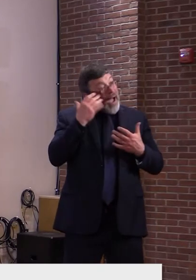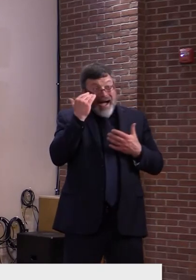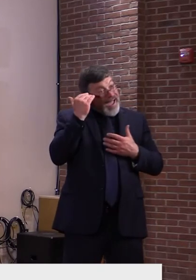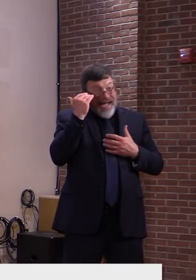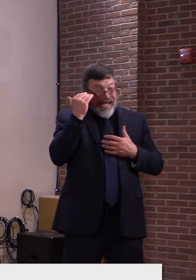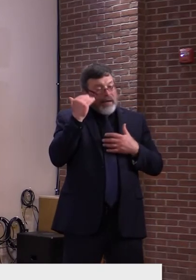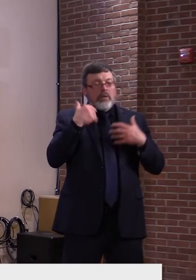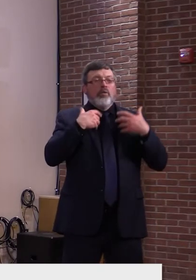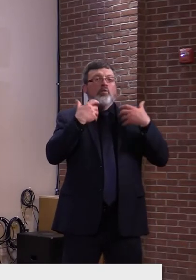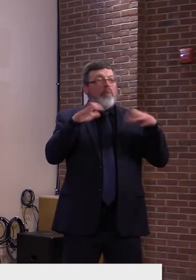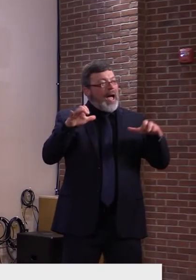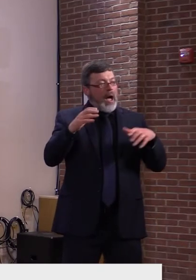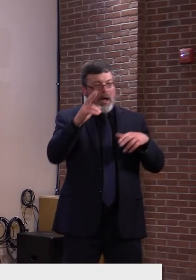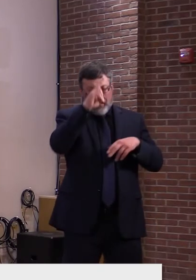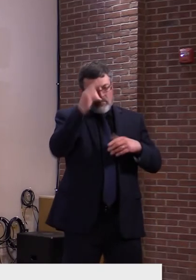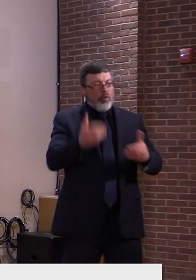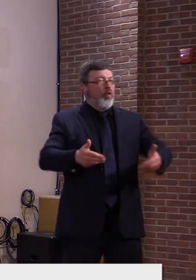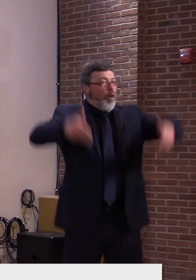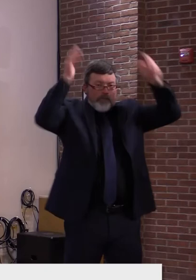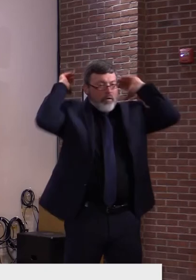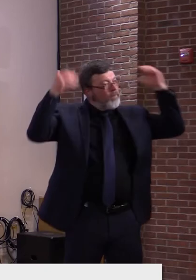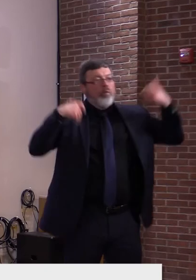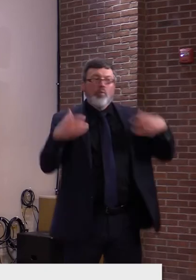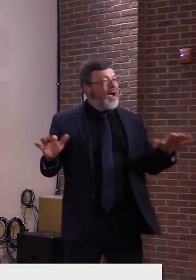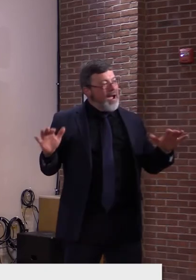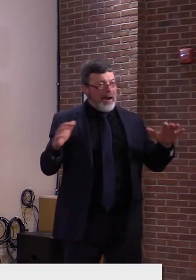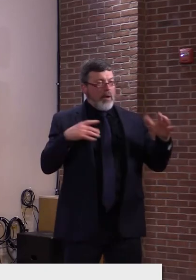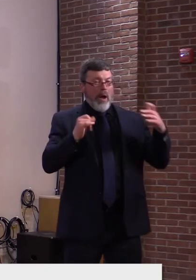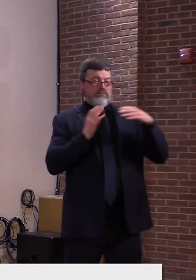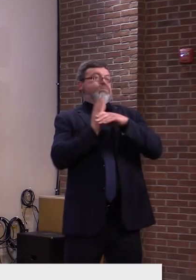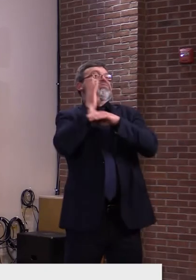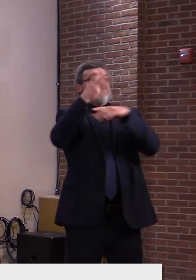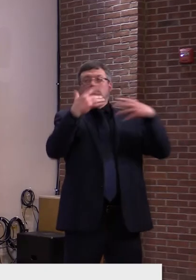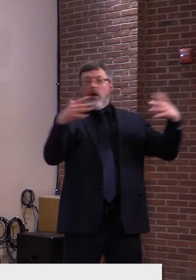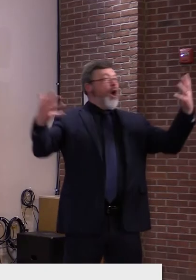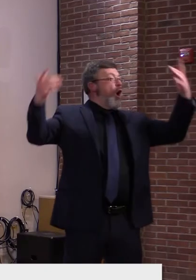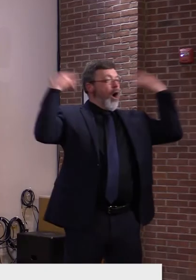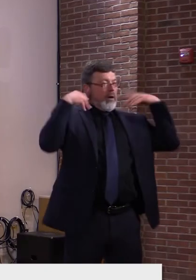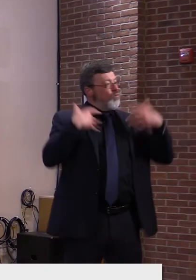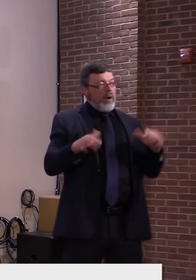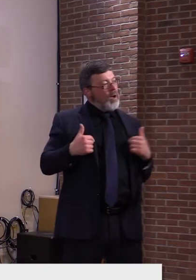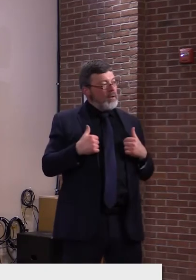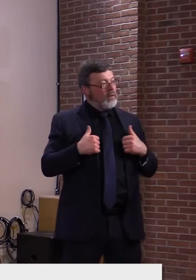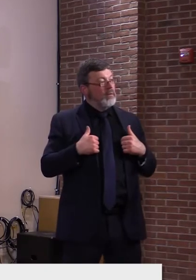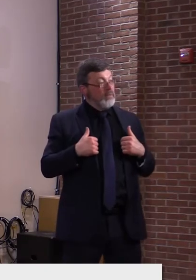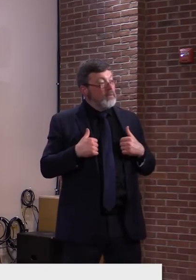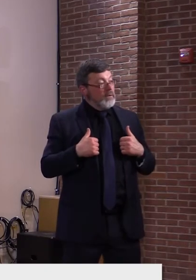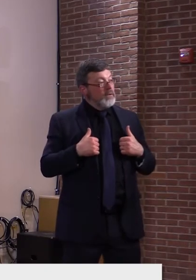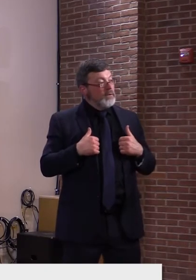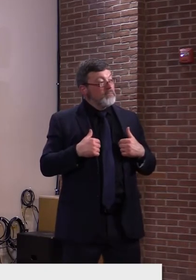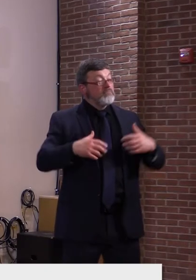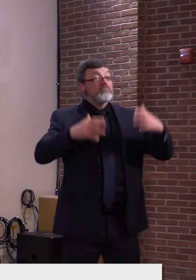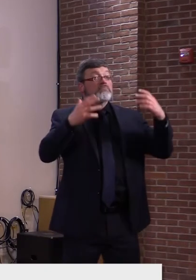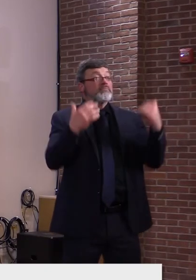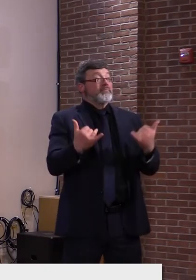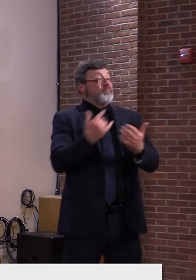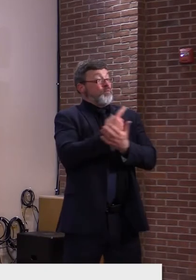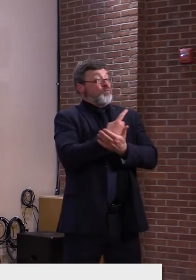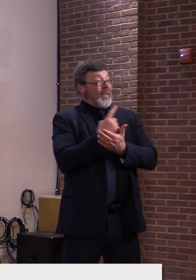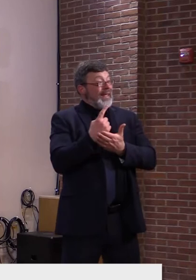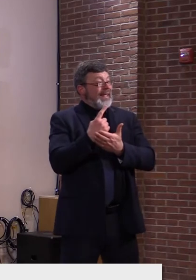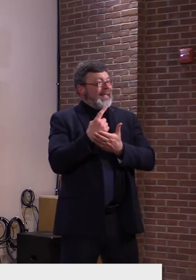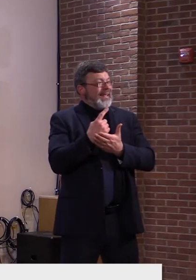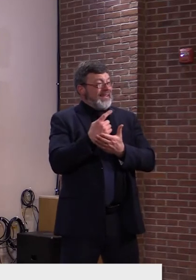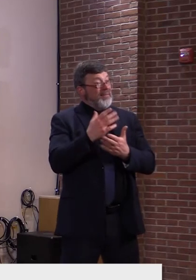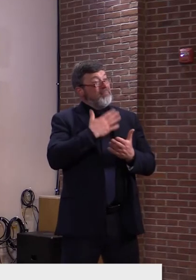overrun by COVID cases. I'd also add that this week's data, very similar to what we've seen in the